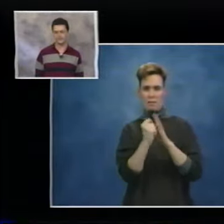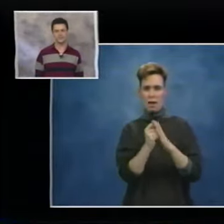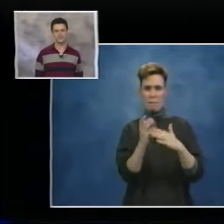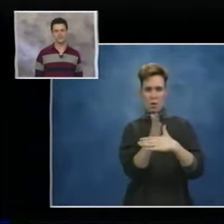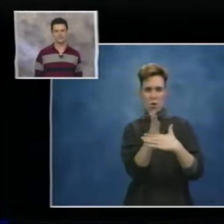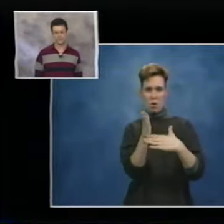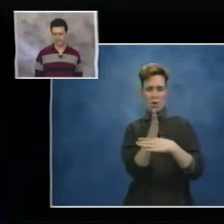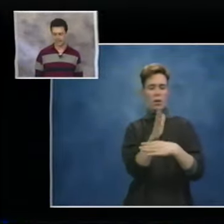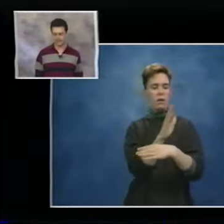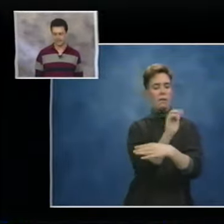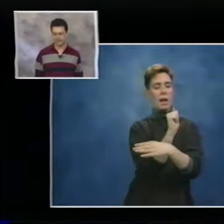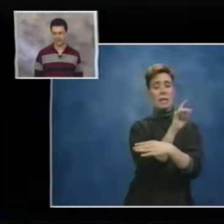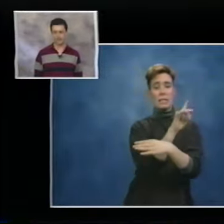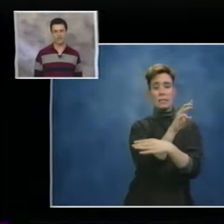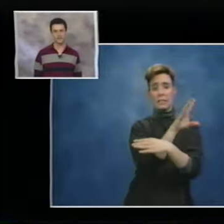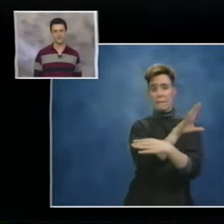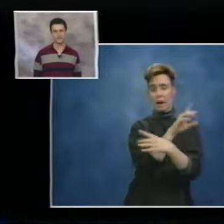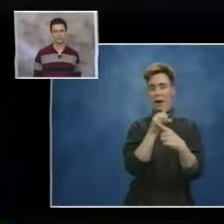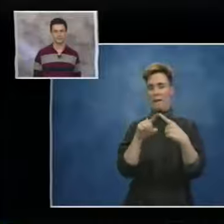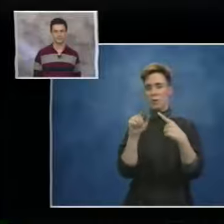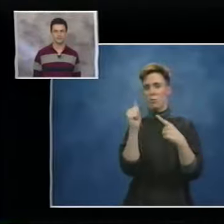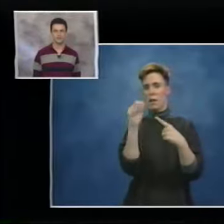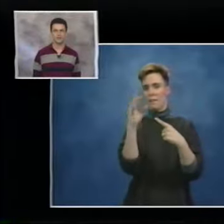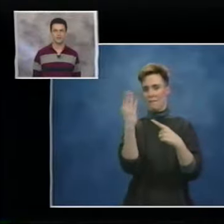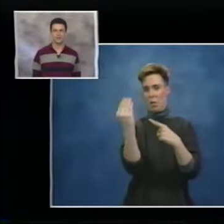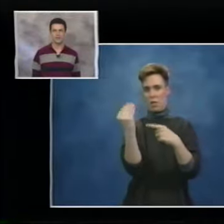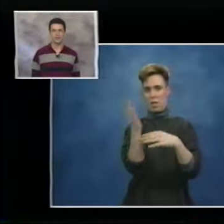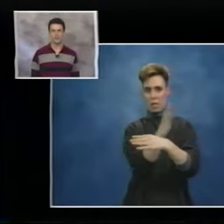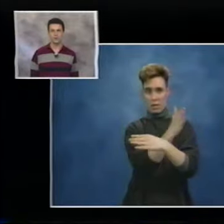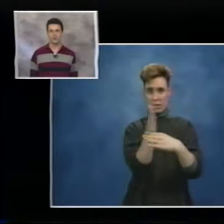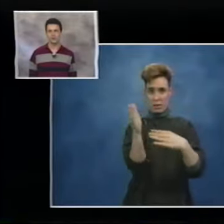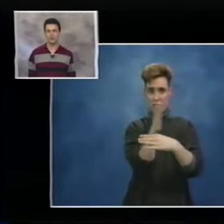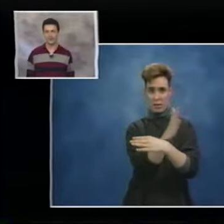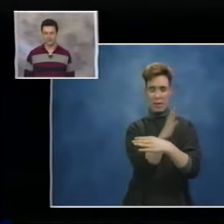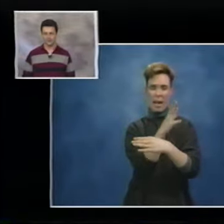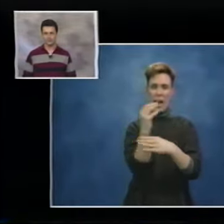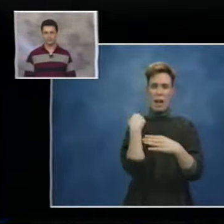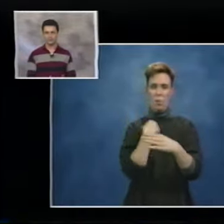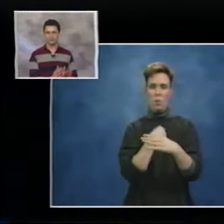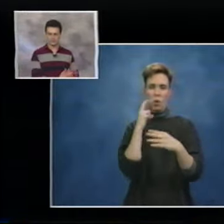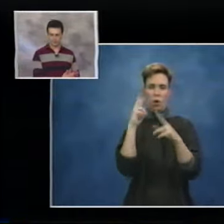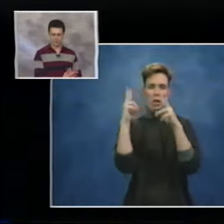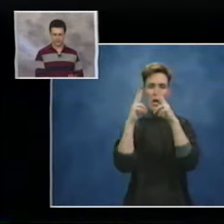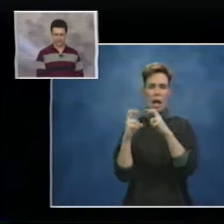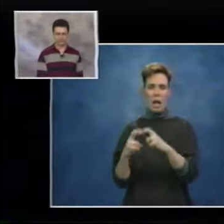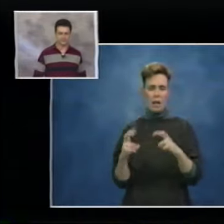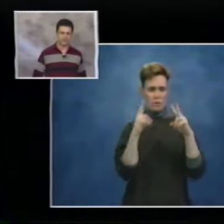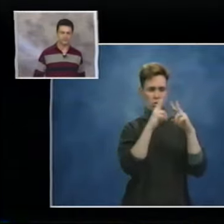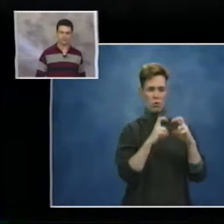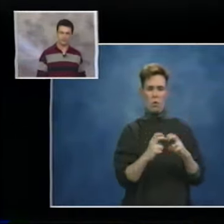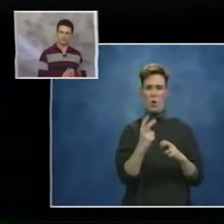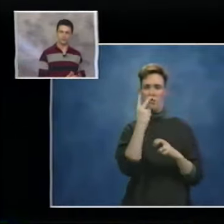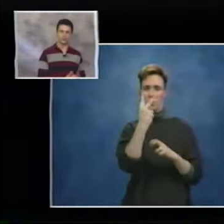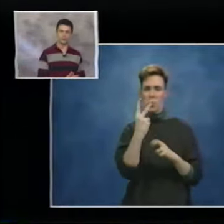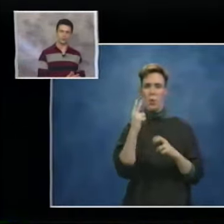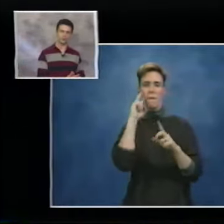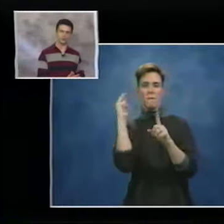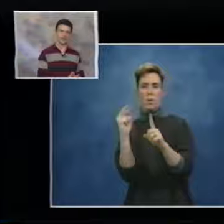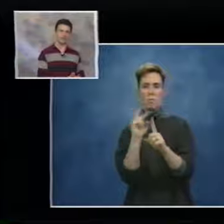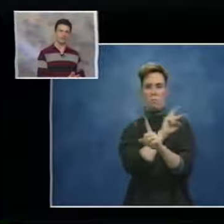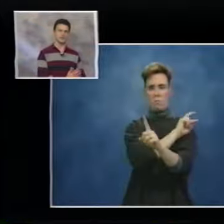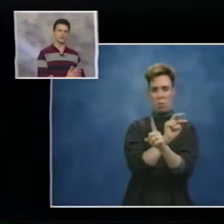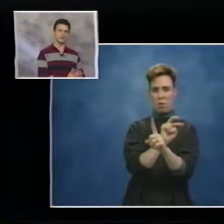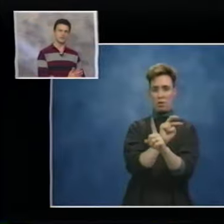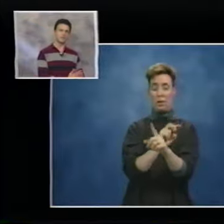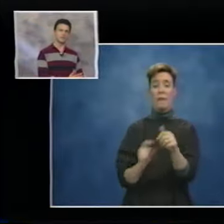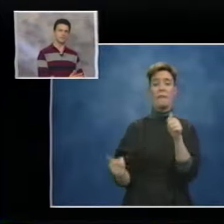between 1865 and 1914. And we're going to look at two viewpoints. The first viewpoint we're going to look